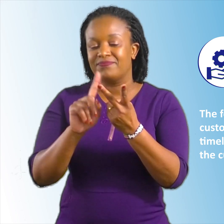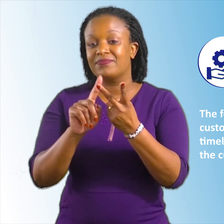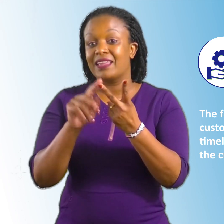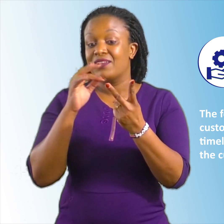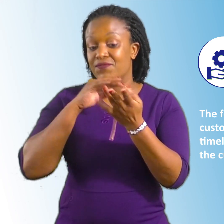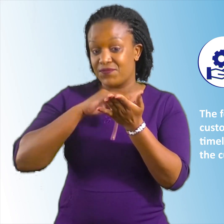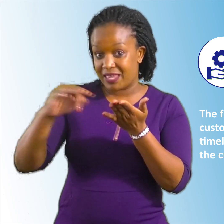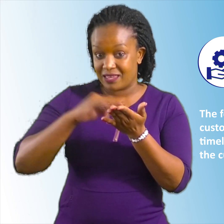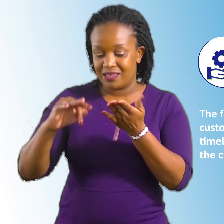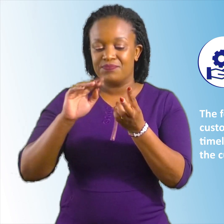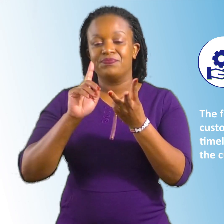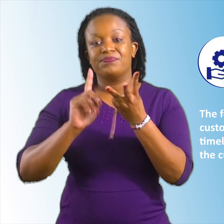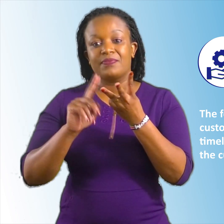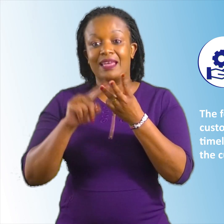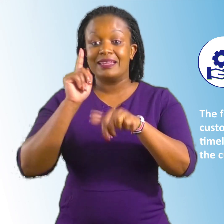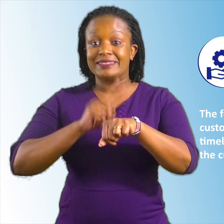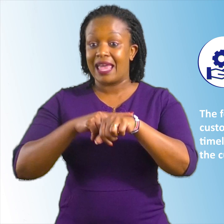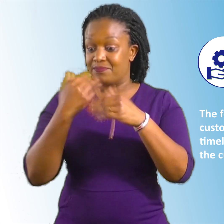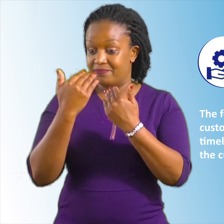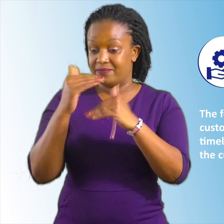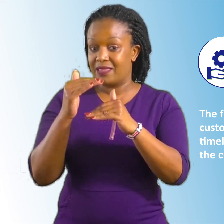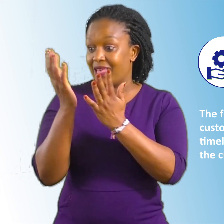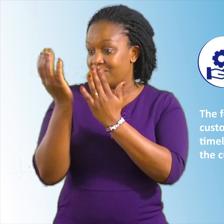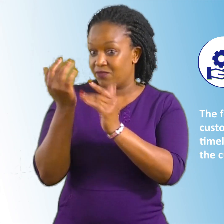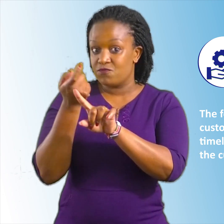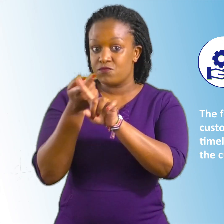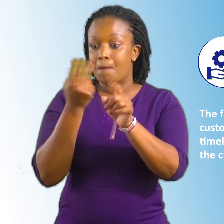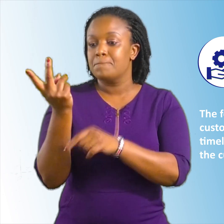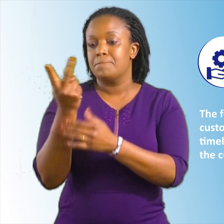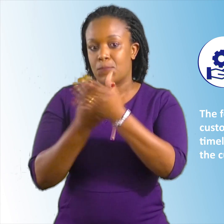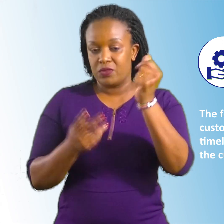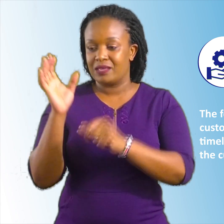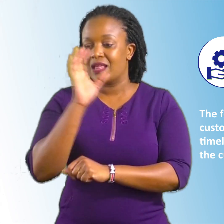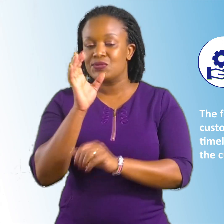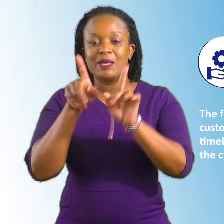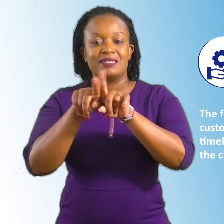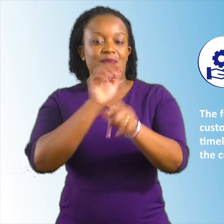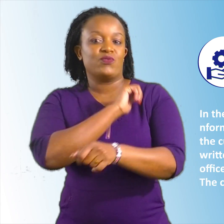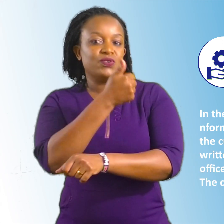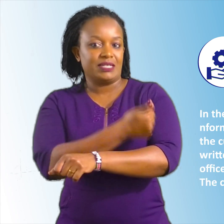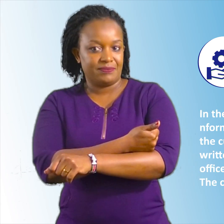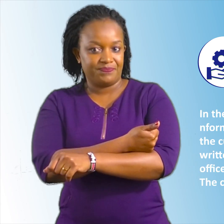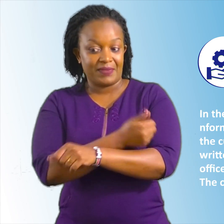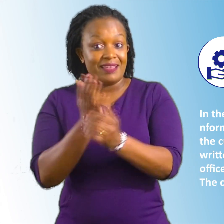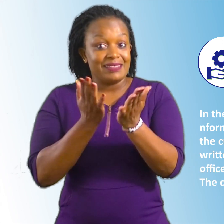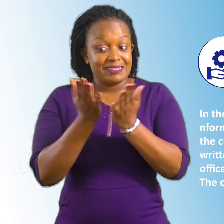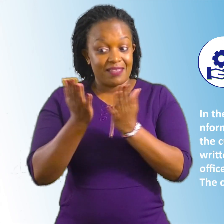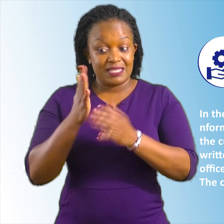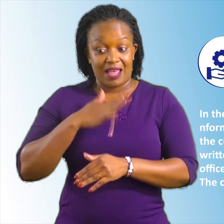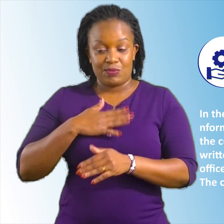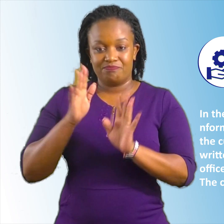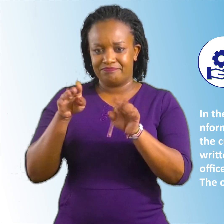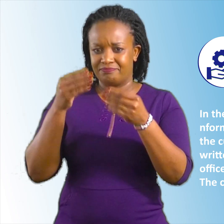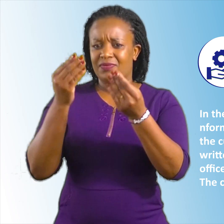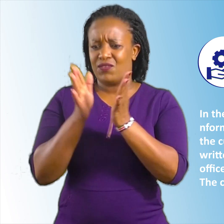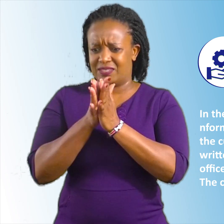fees, and timelines that are expected from both the customer and the authority. In the service of